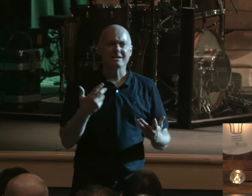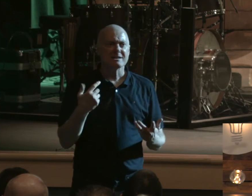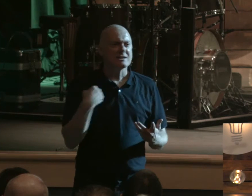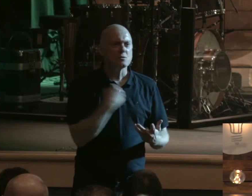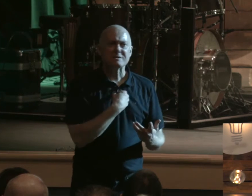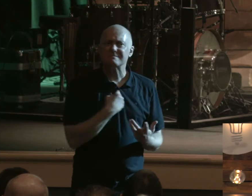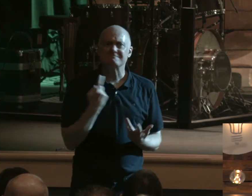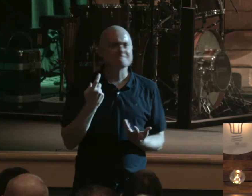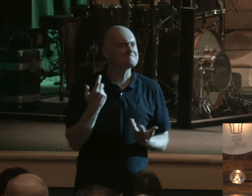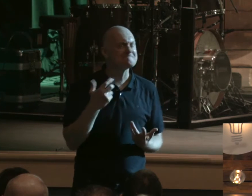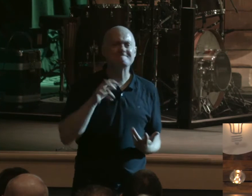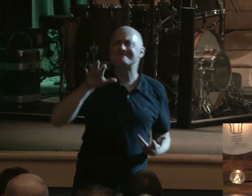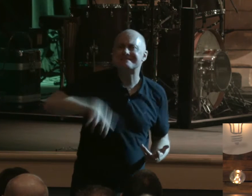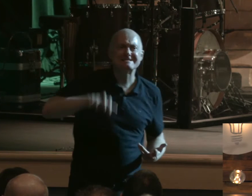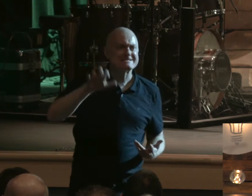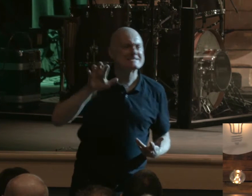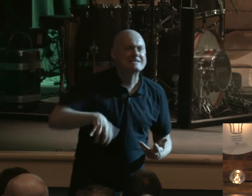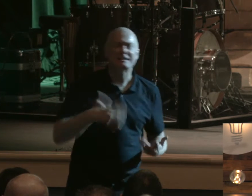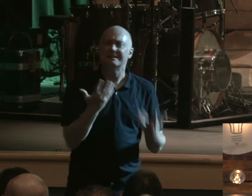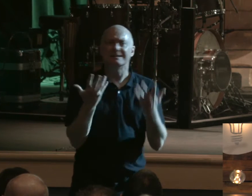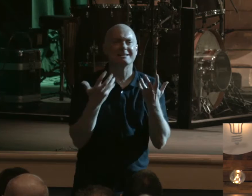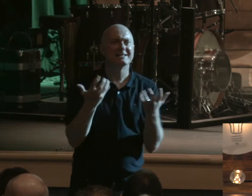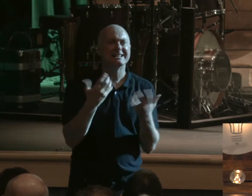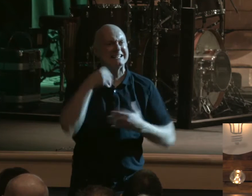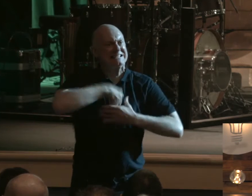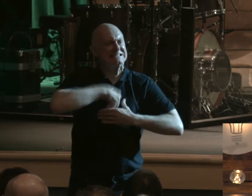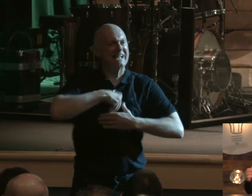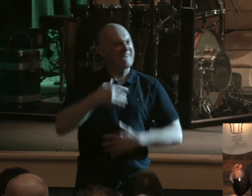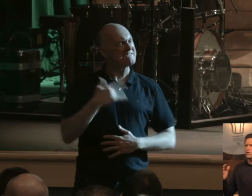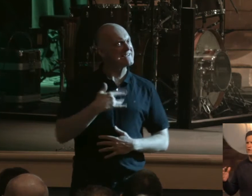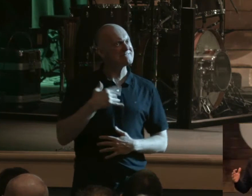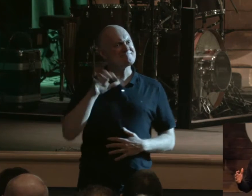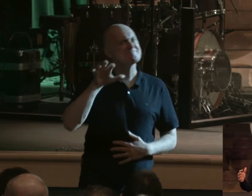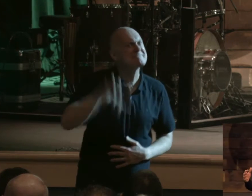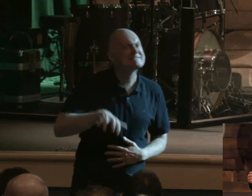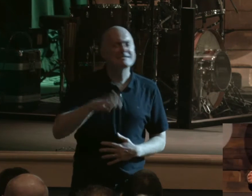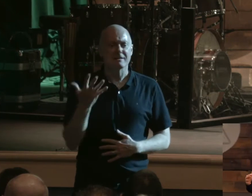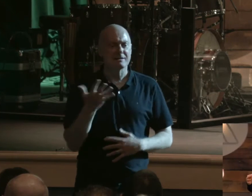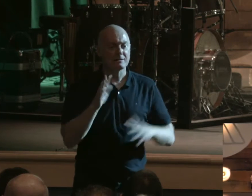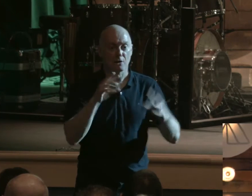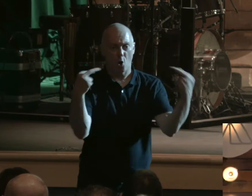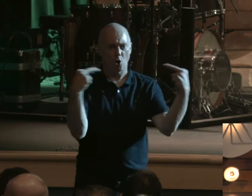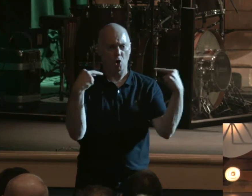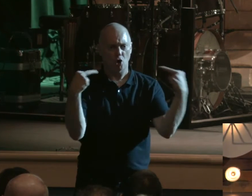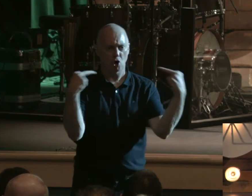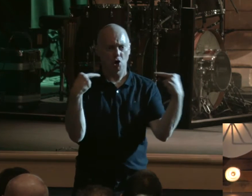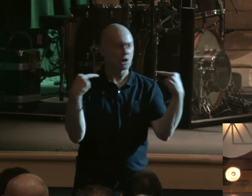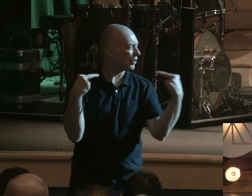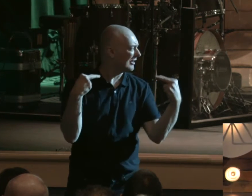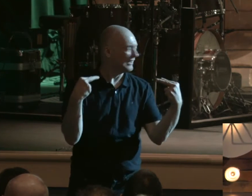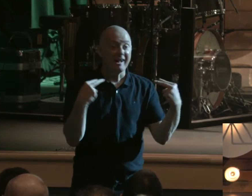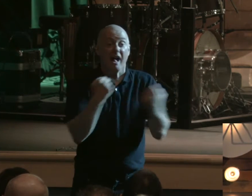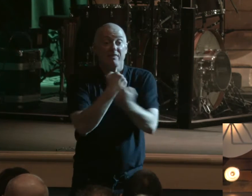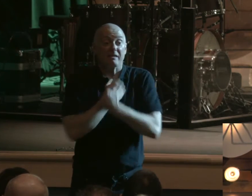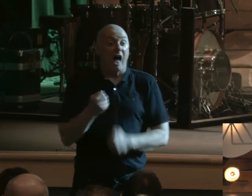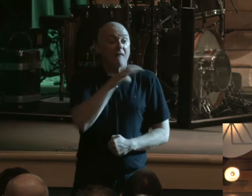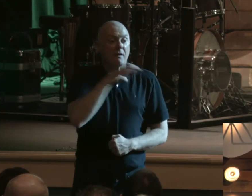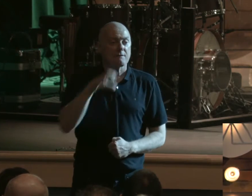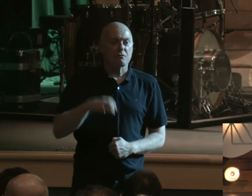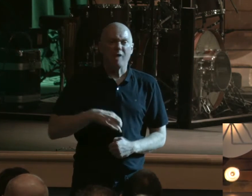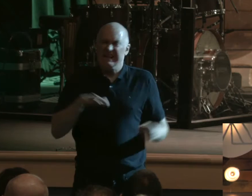urgency. There's a compulsion within us, right? So, look here. The love of